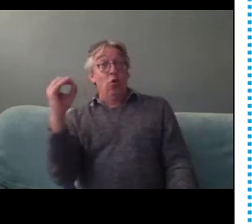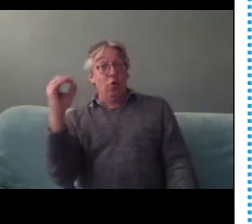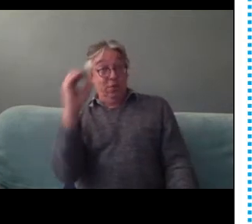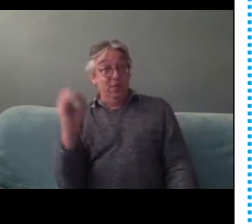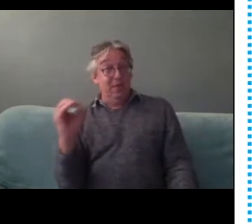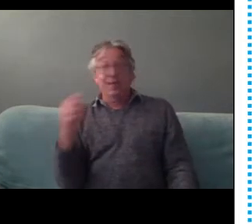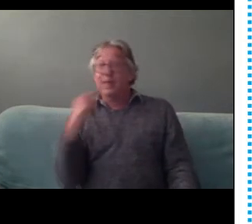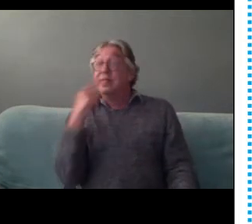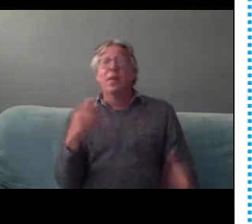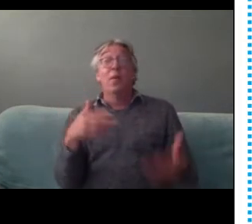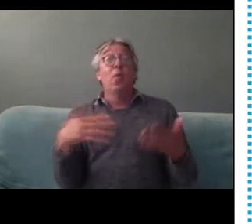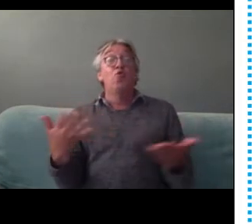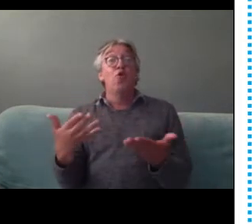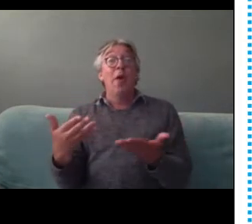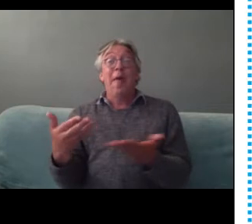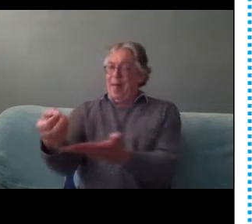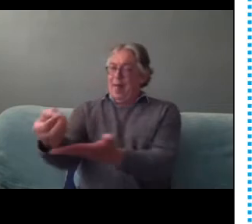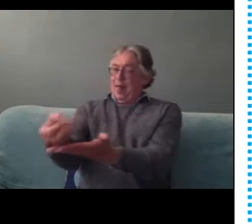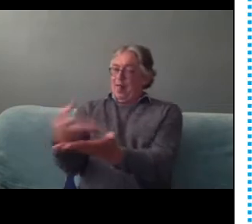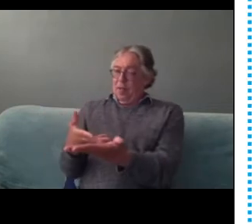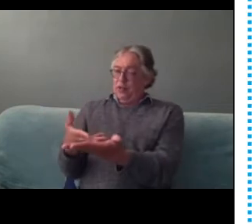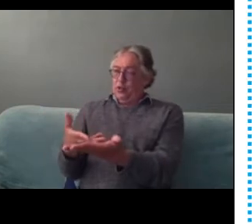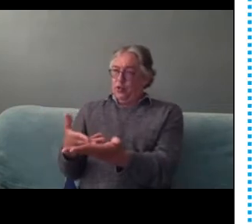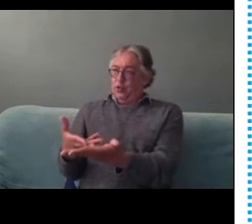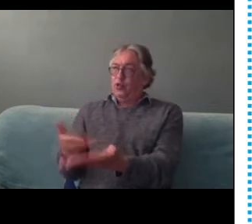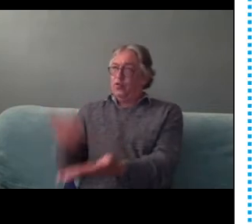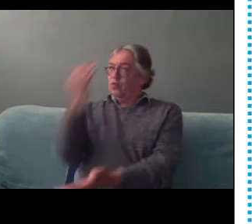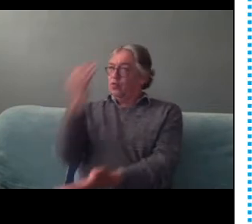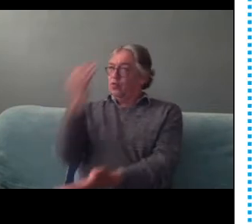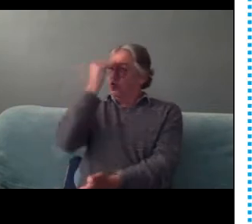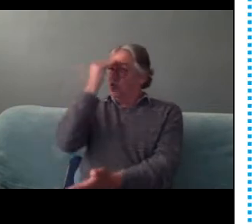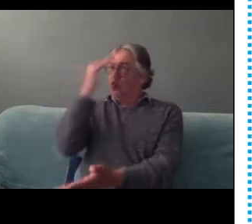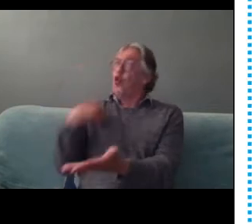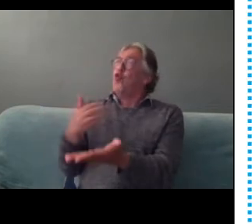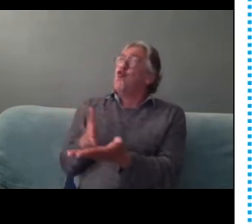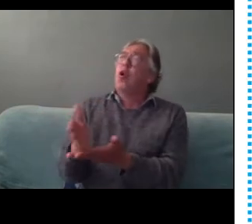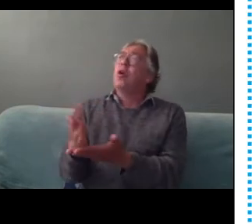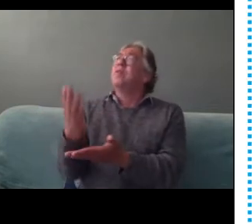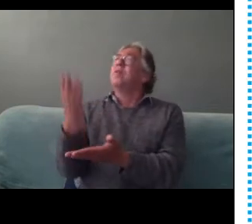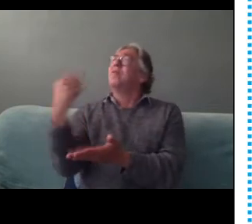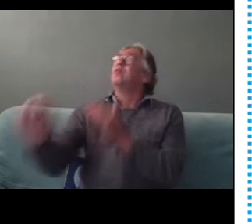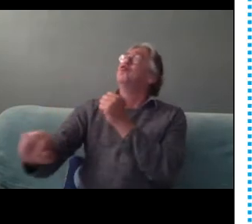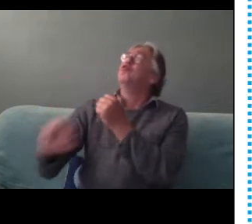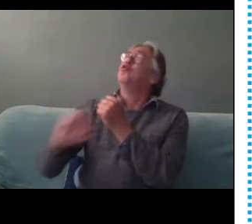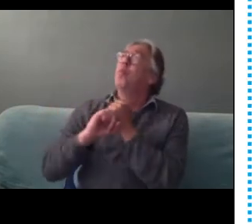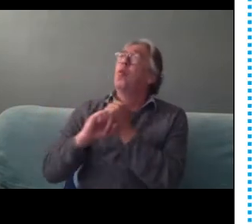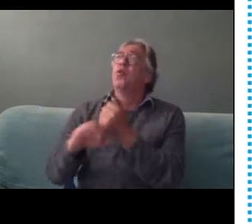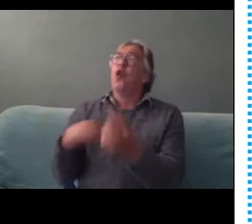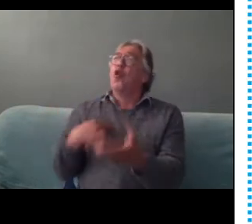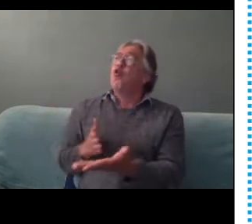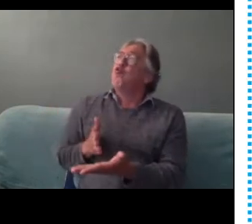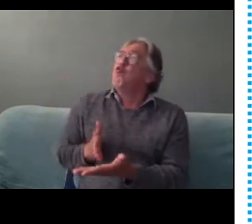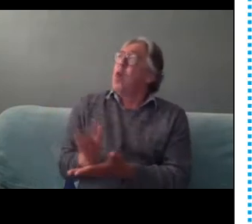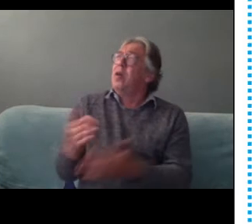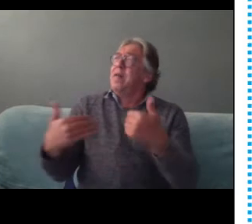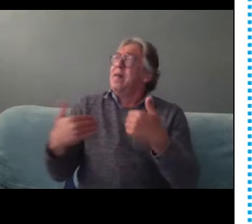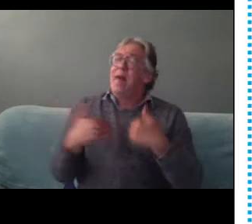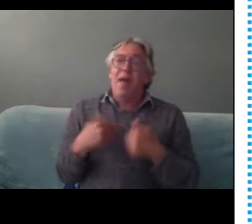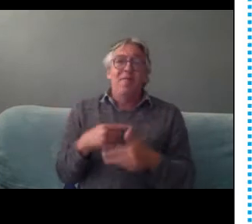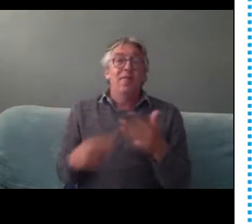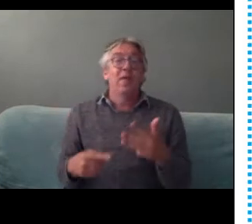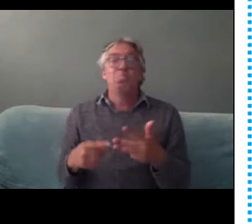information about their rights, services and financial support available to persons with disability were not easy